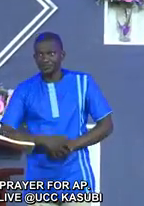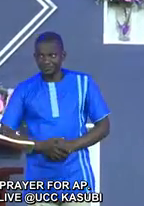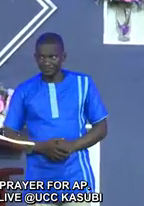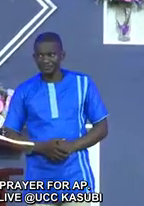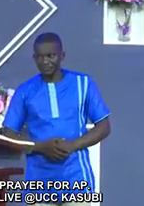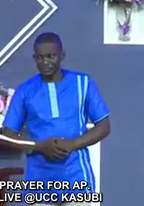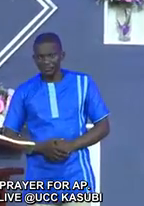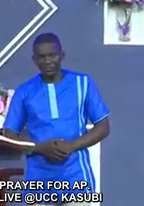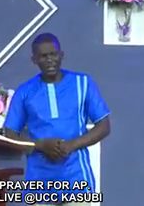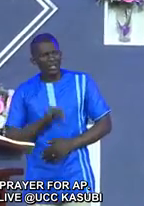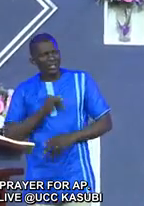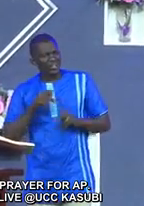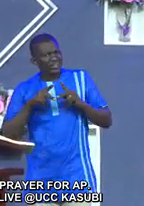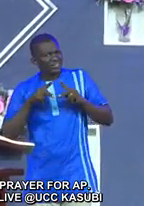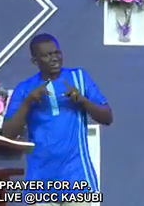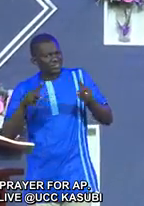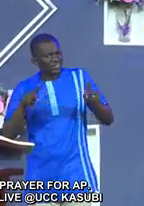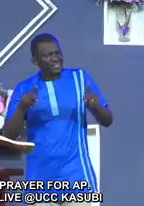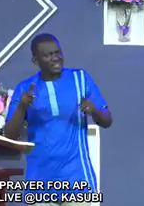bedridden, I